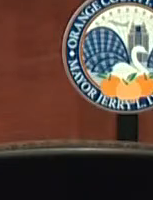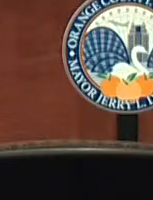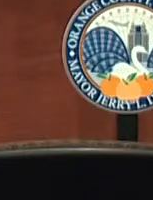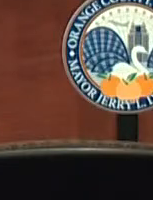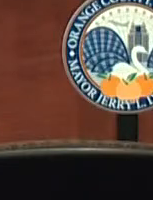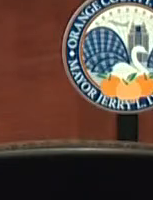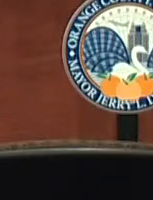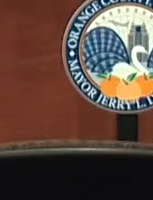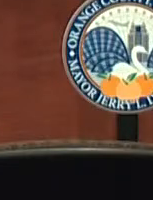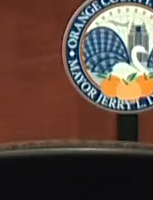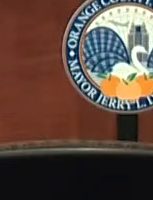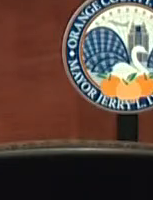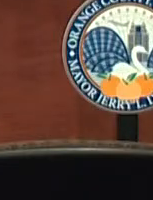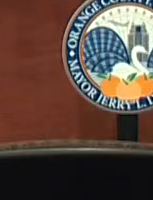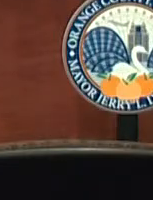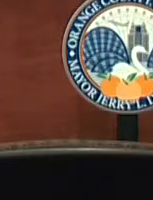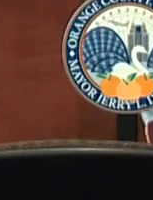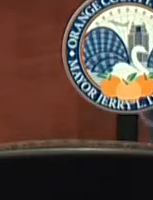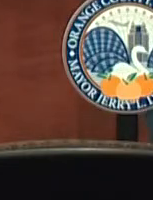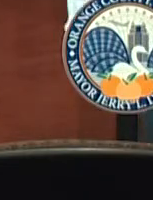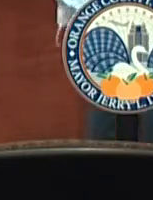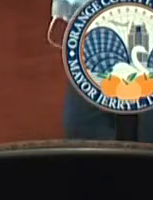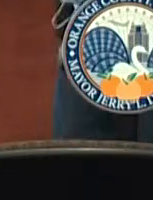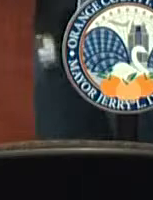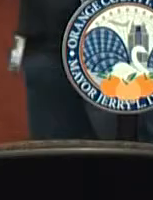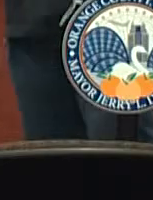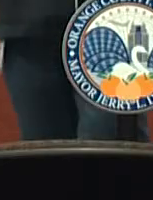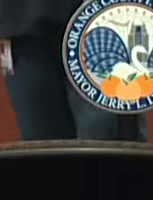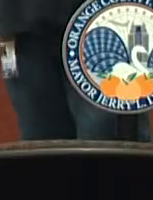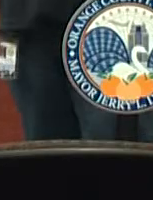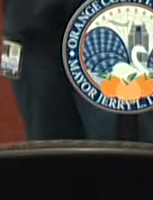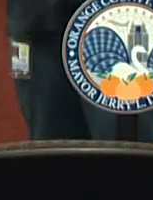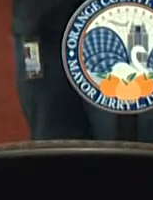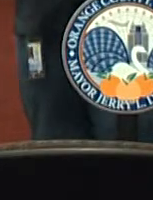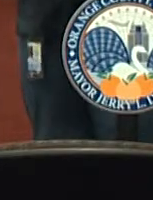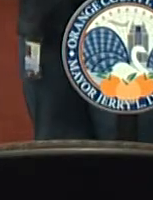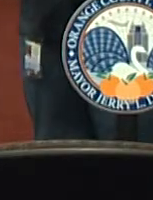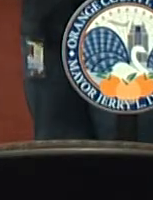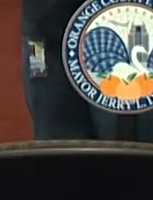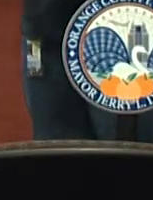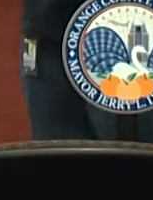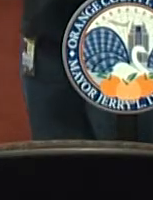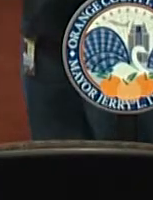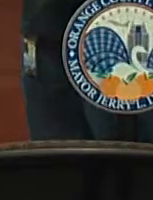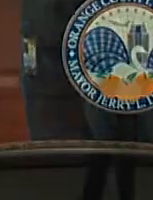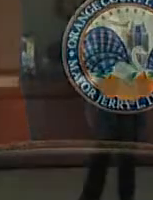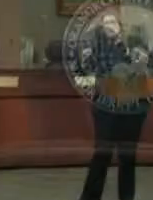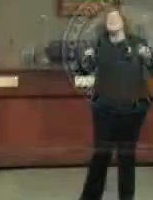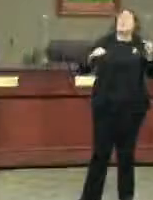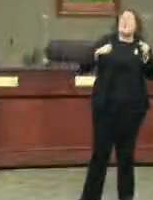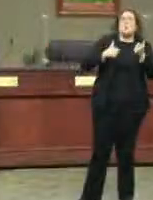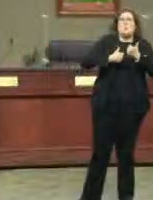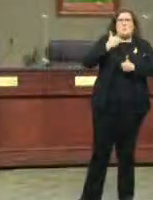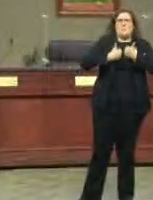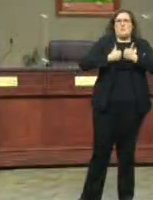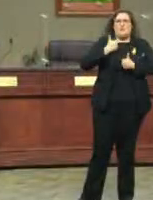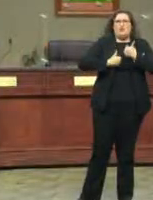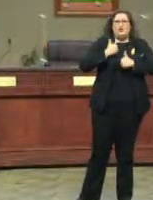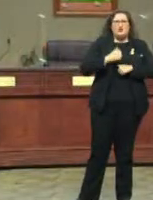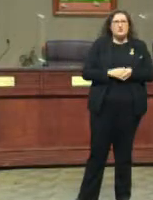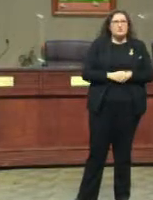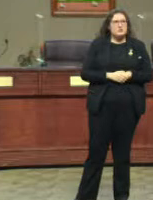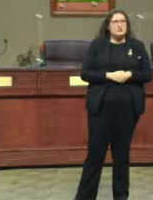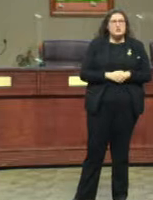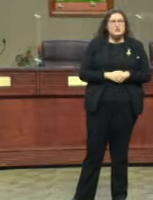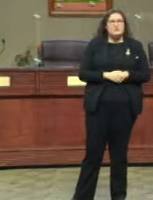data? So this data, so the question is the vaccine working? So that's the question that everyone asks. And